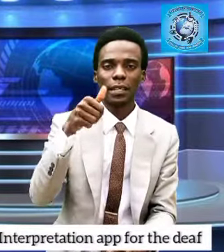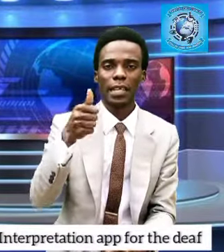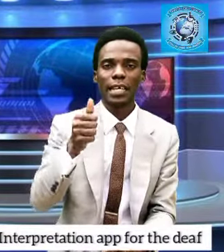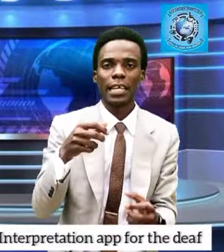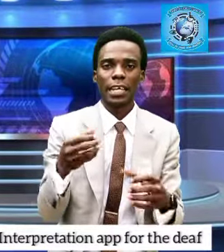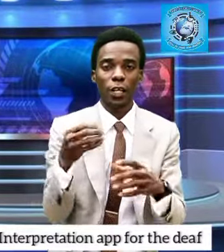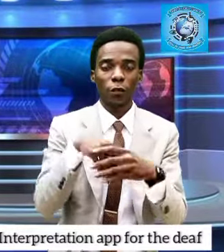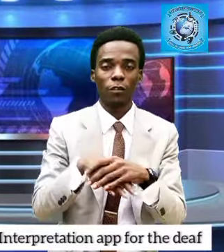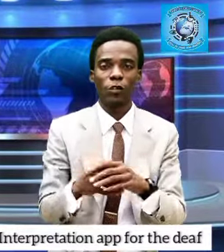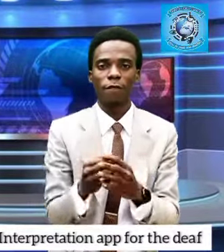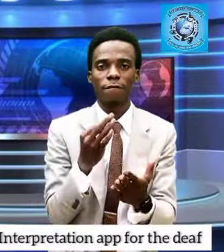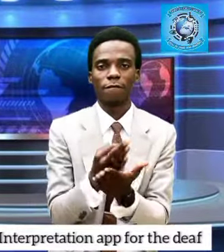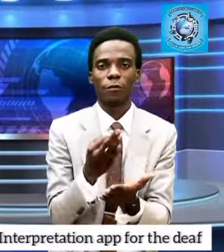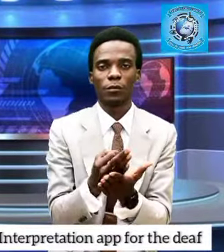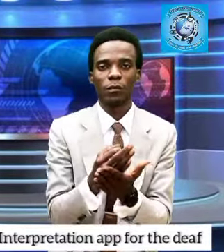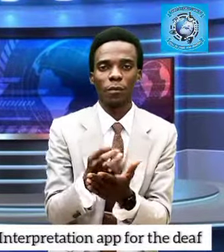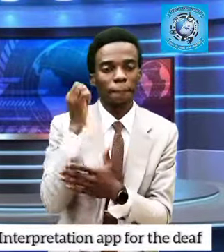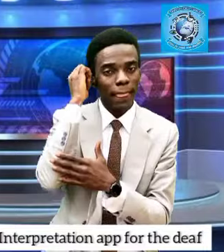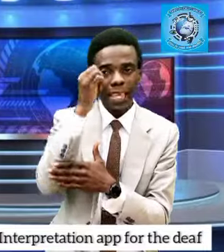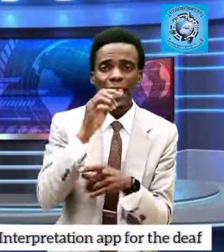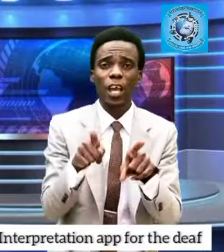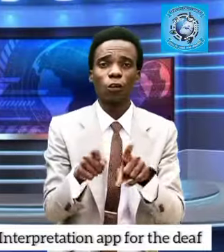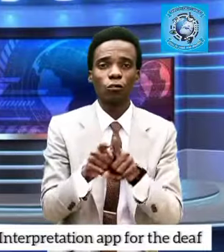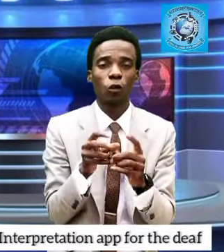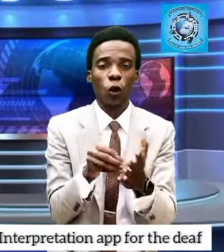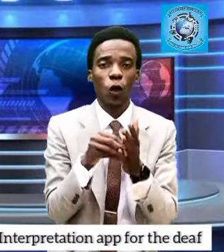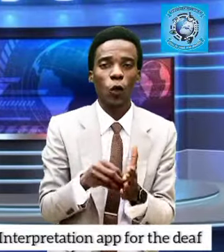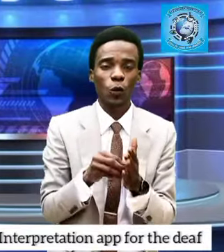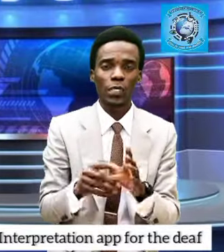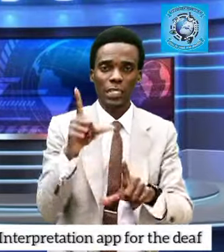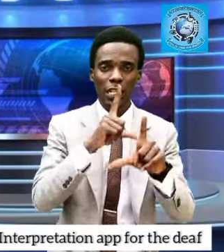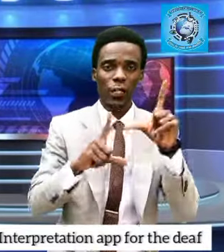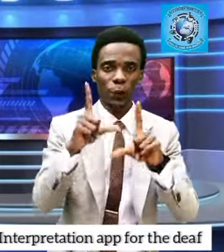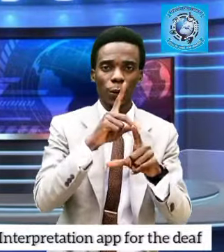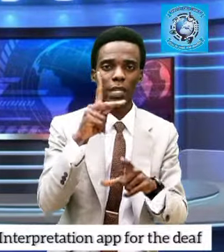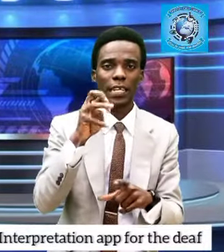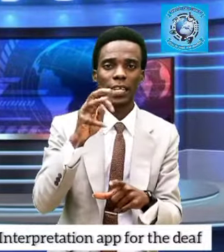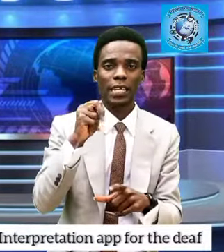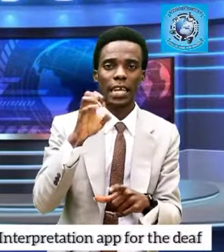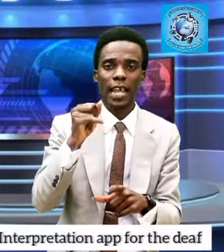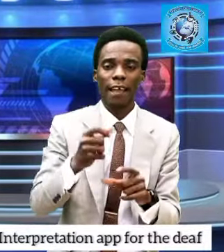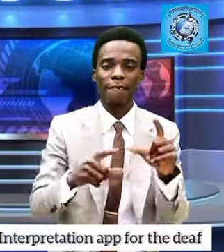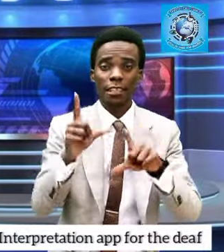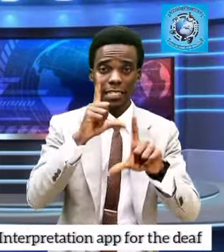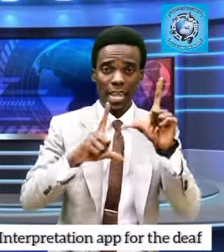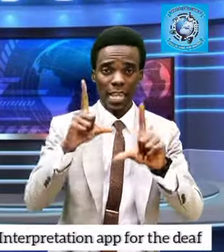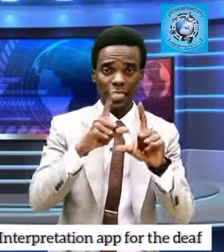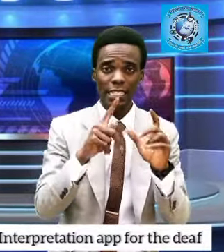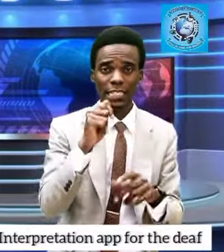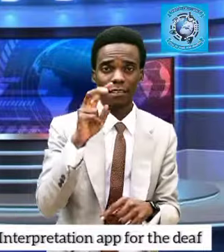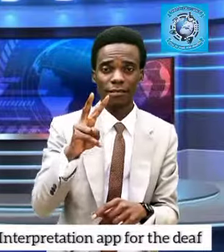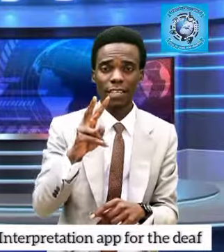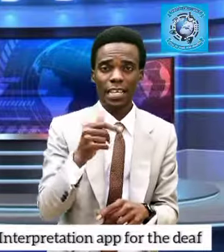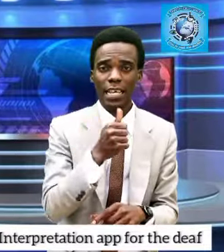Fund. Kizito also owns Sign Language Meter Kenya Limited featuring Signs TV, a